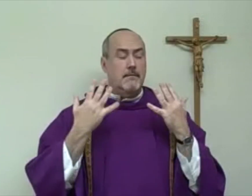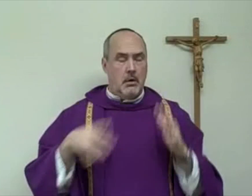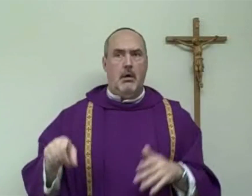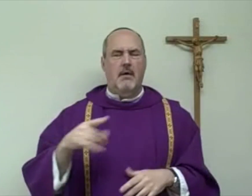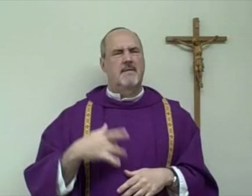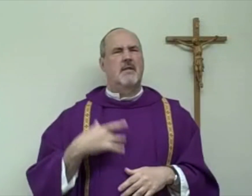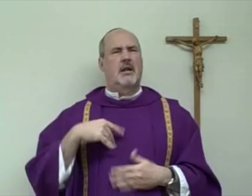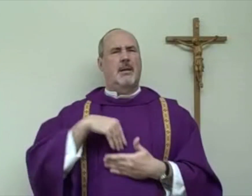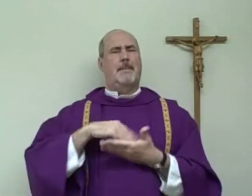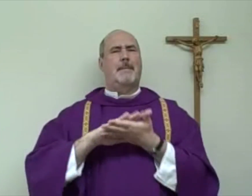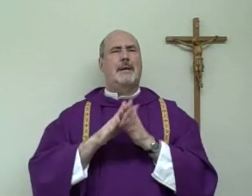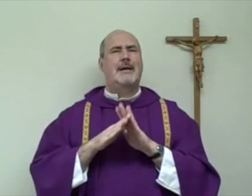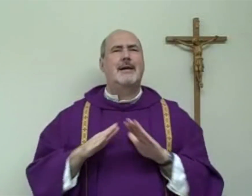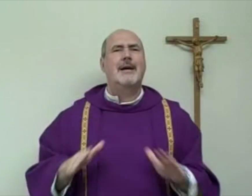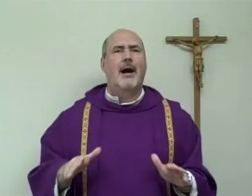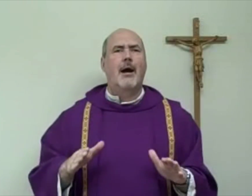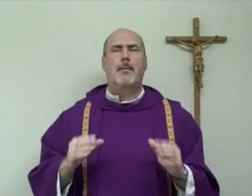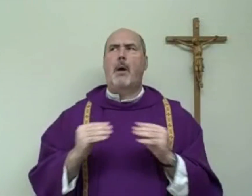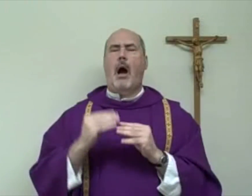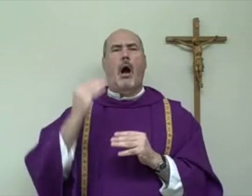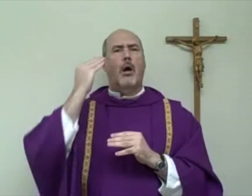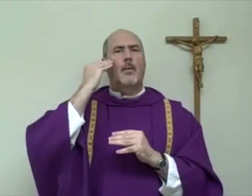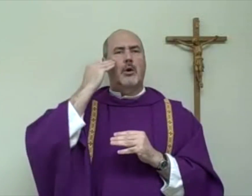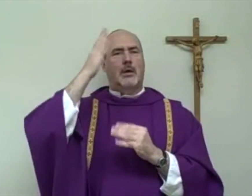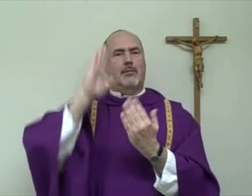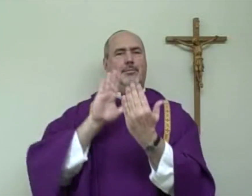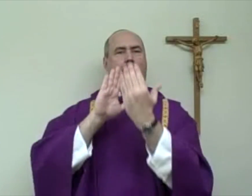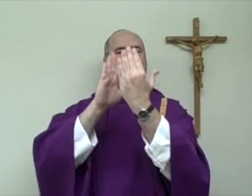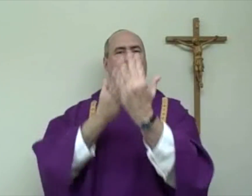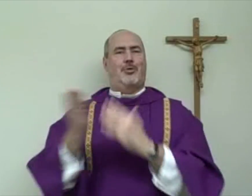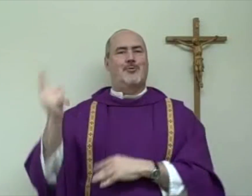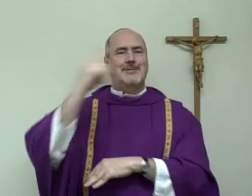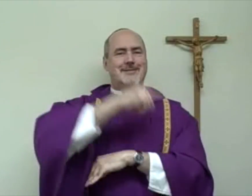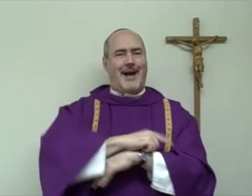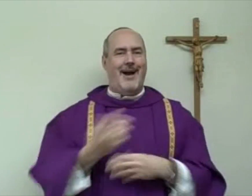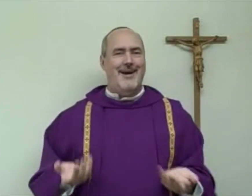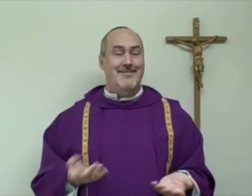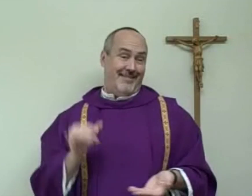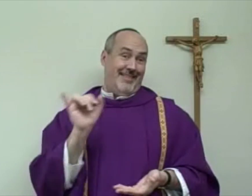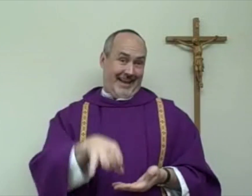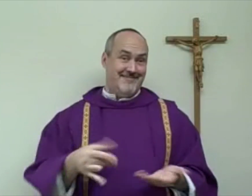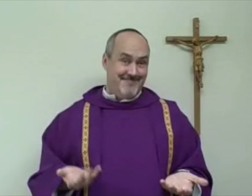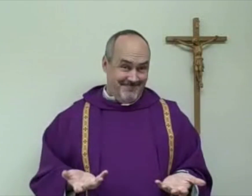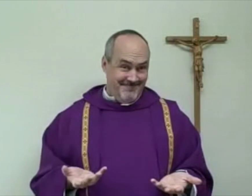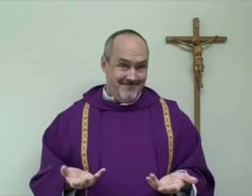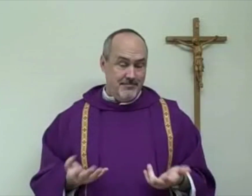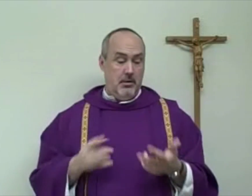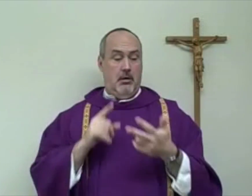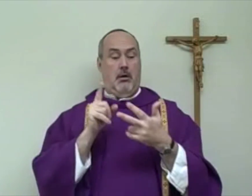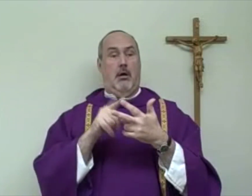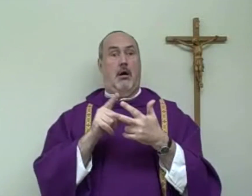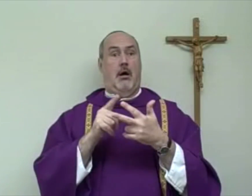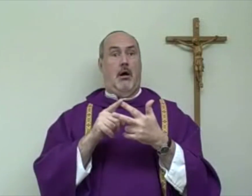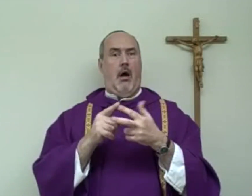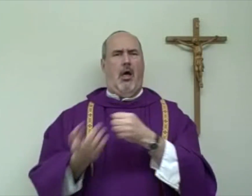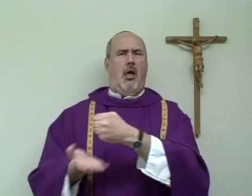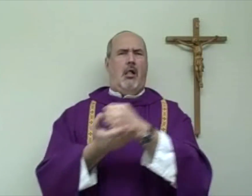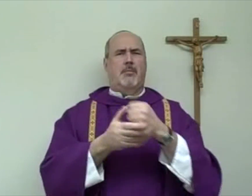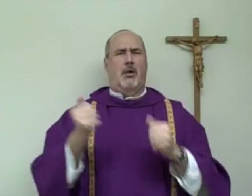God. And many people say that after they pray, they feel a sense of inner peace and can recognize